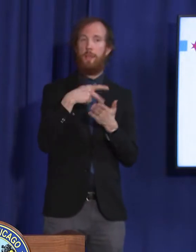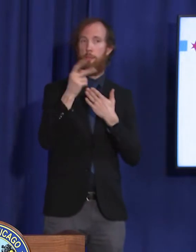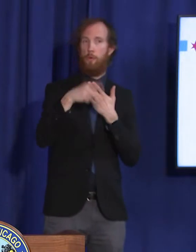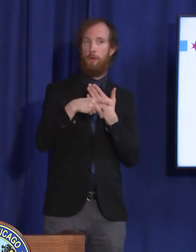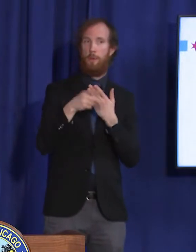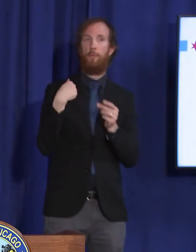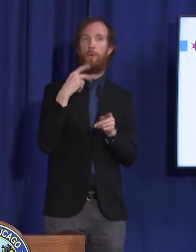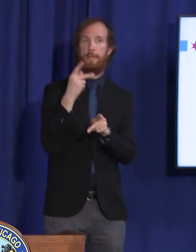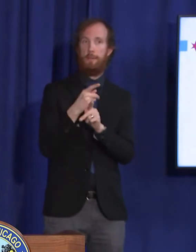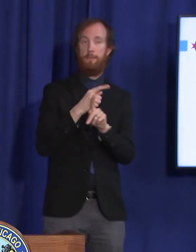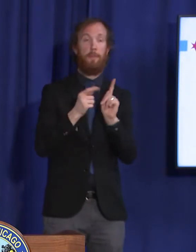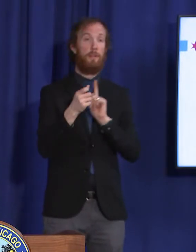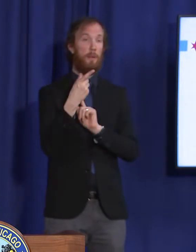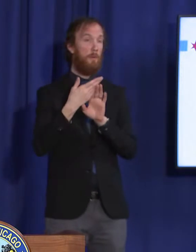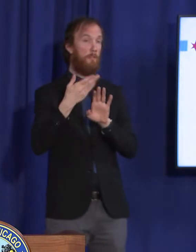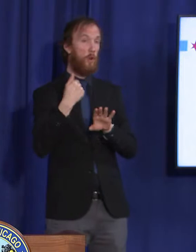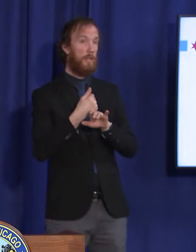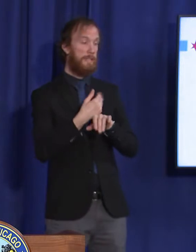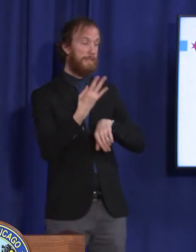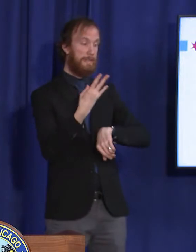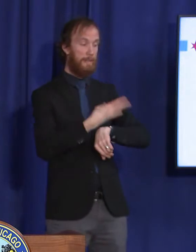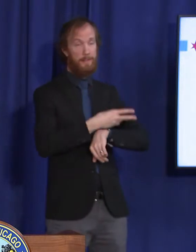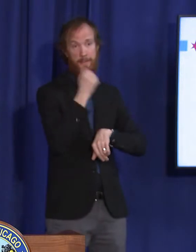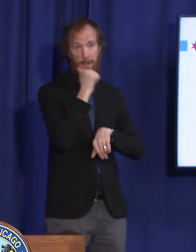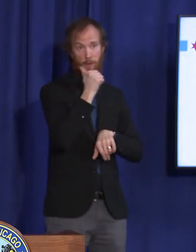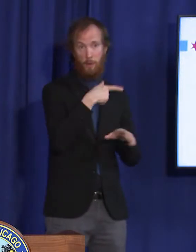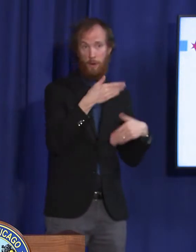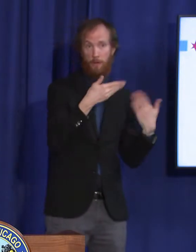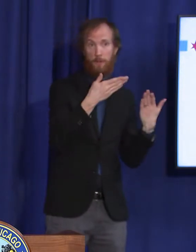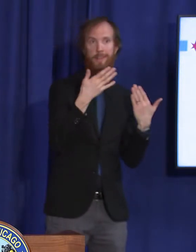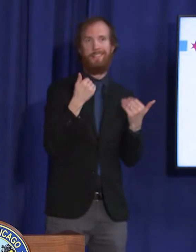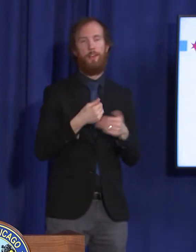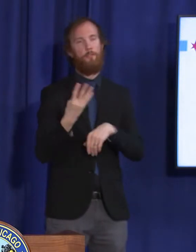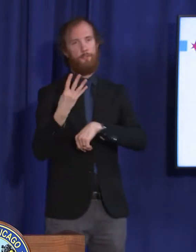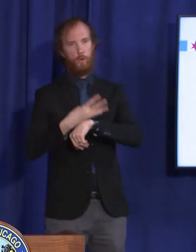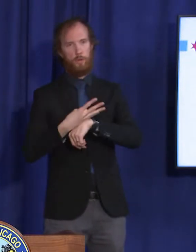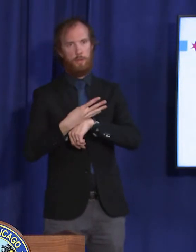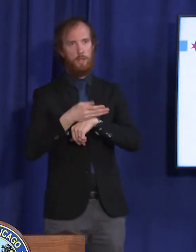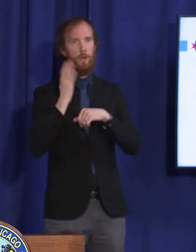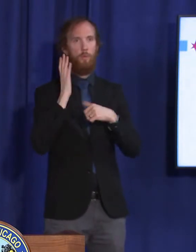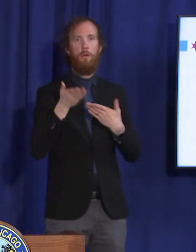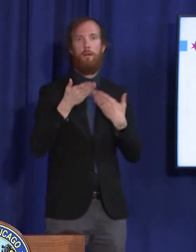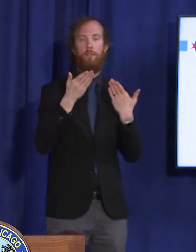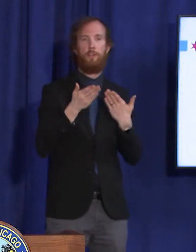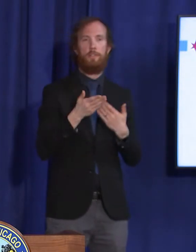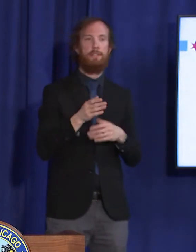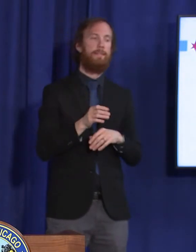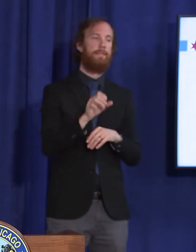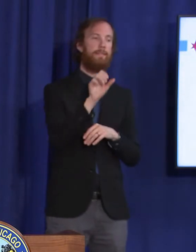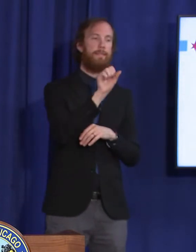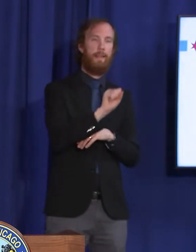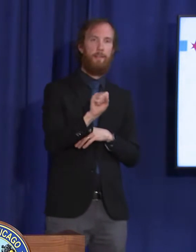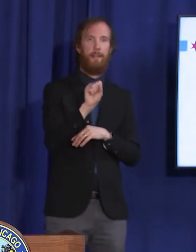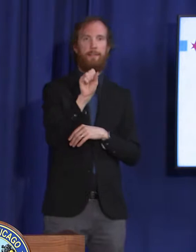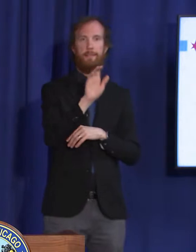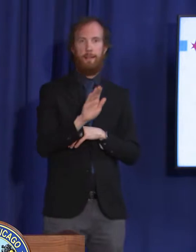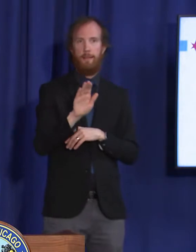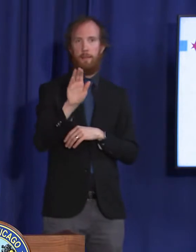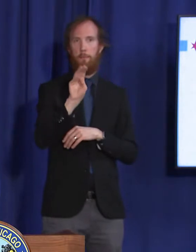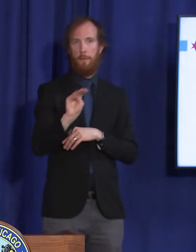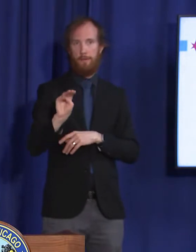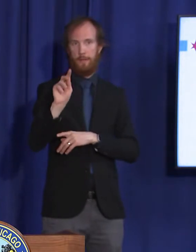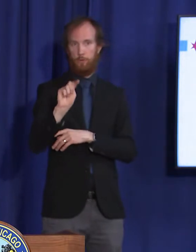days a week to 4 days a week. We will continue to offer it Saturday, Sundays, Mondays, and Tuesdays, 8 a.m.